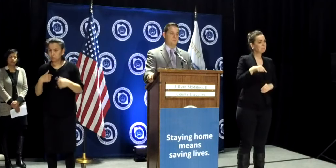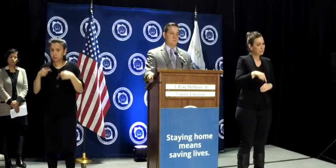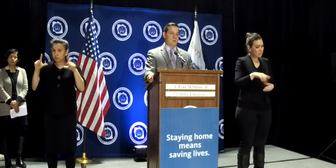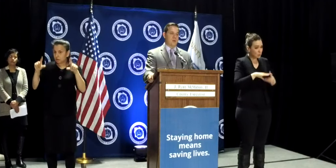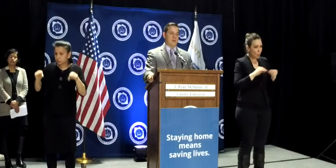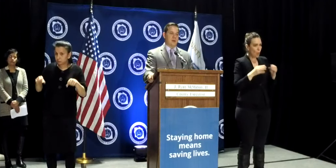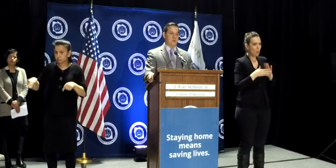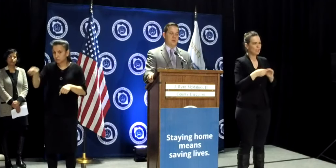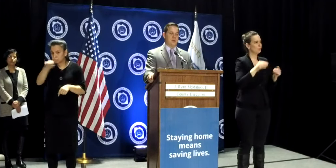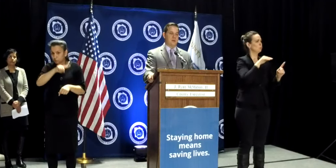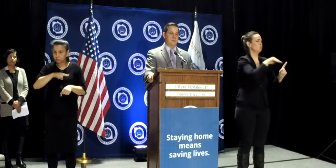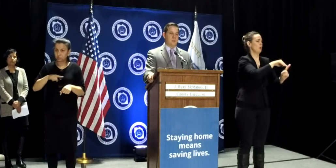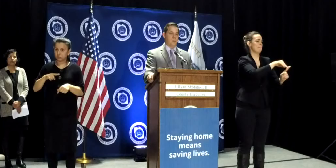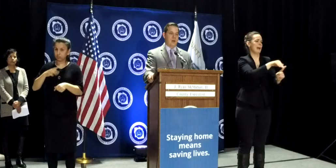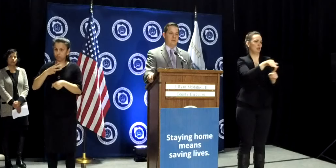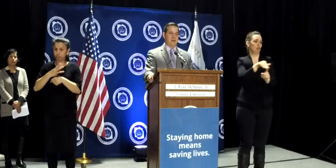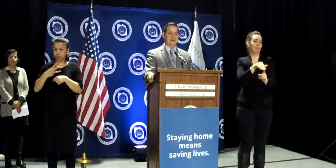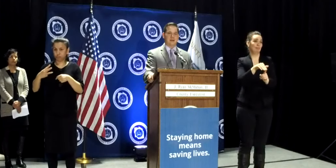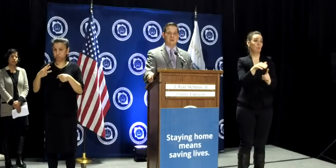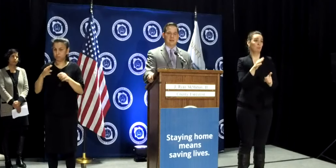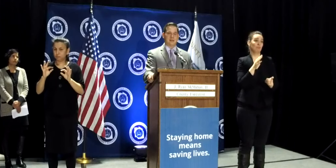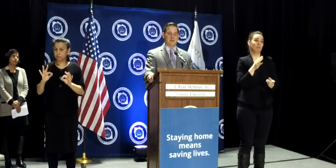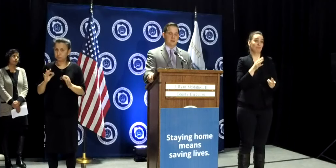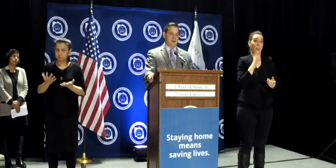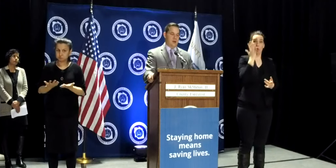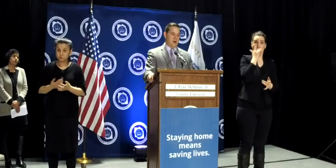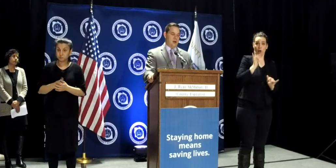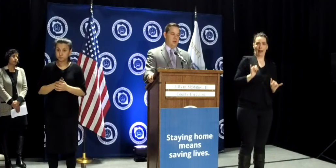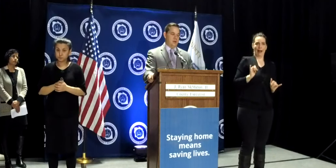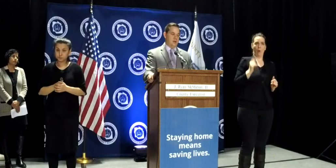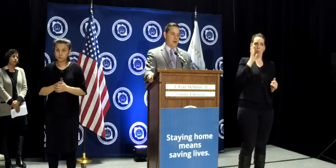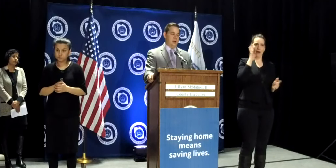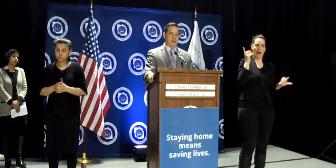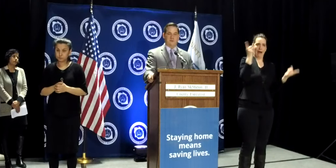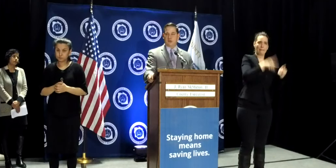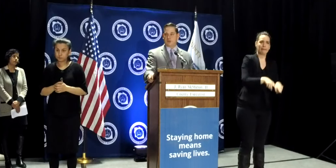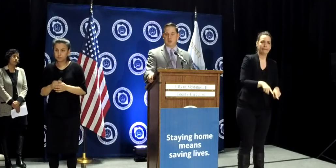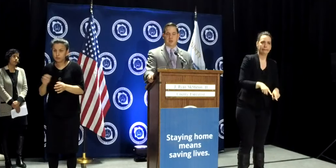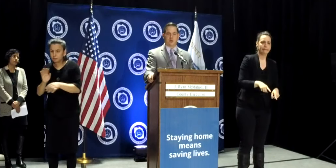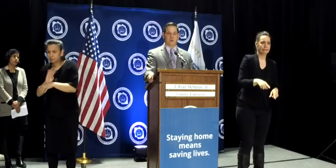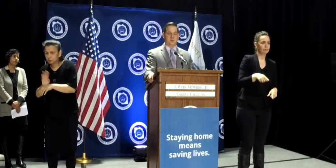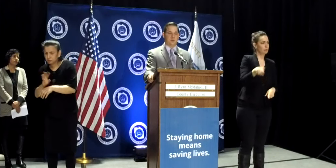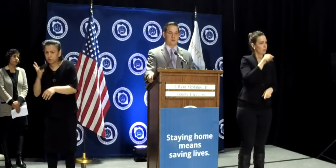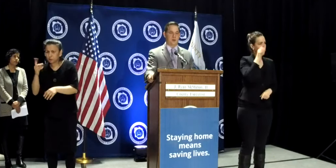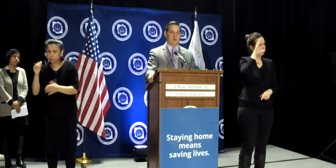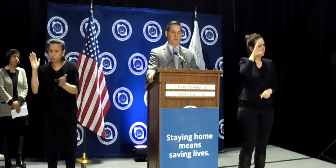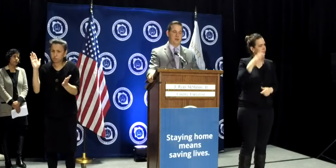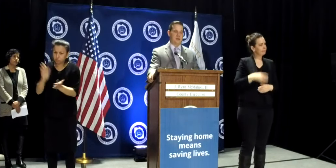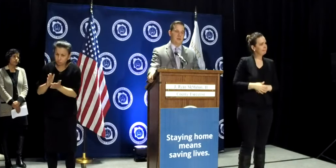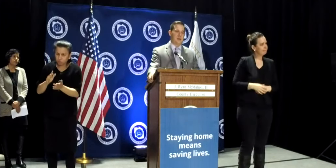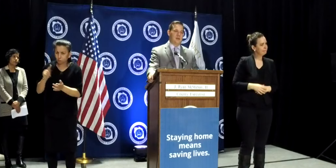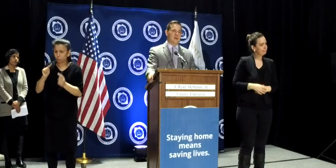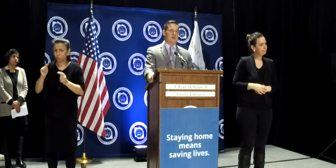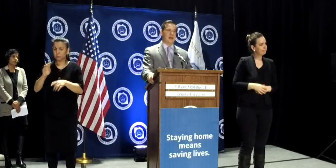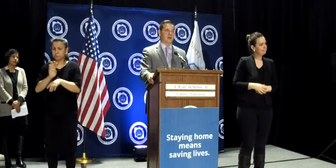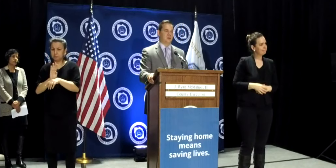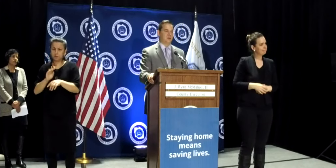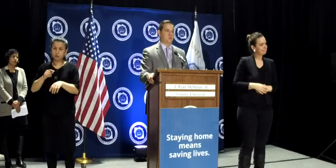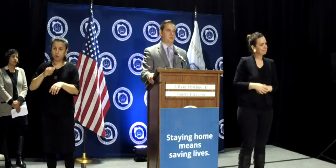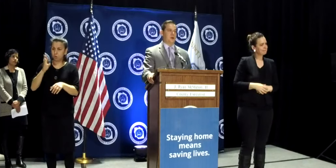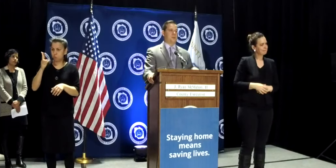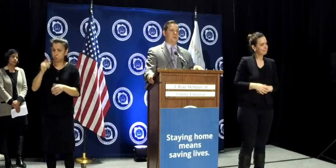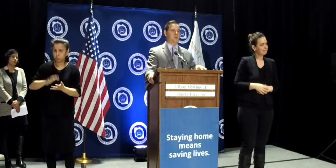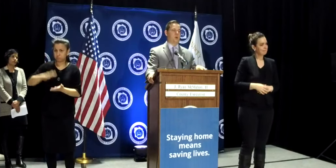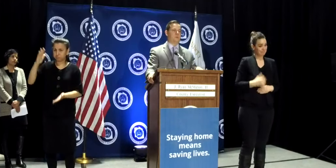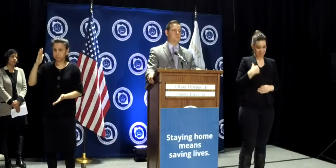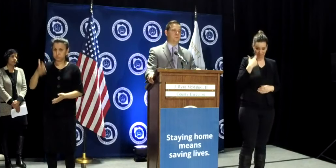And then we have letdowns, I think. I had a conversation with Dr. Gupta earlier today, and Dr.